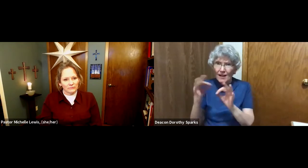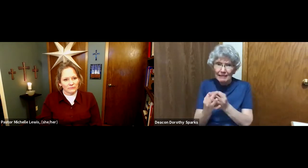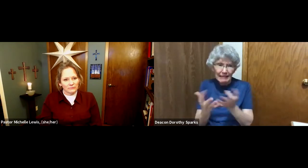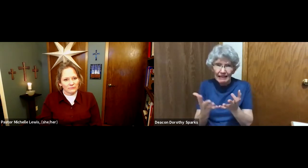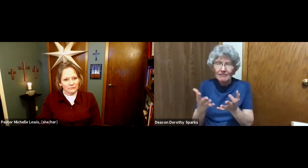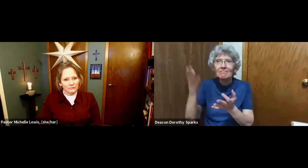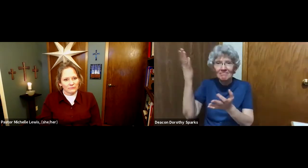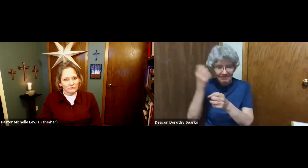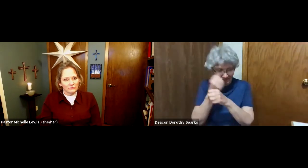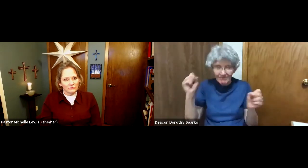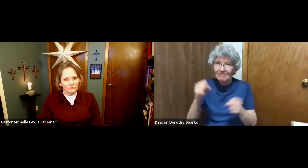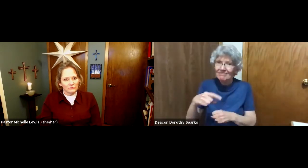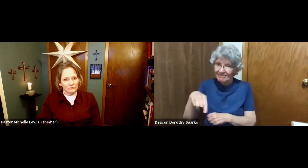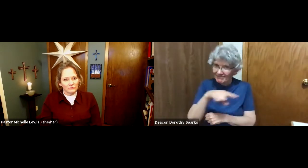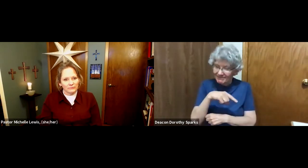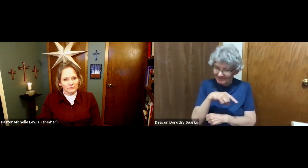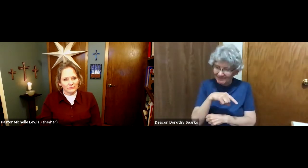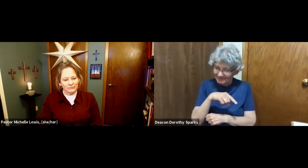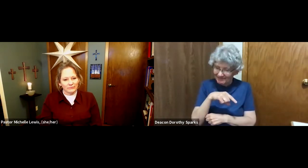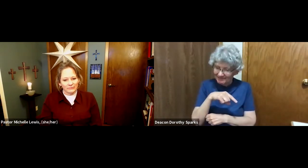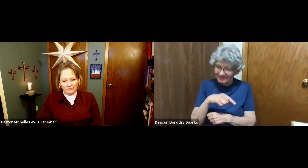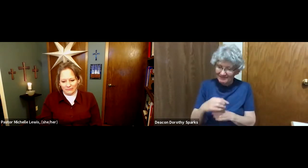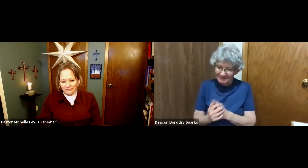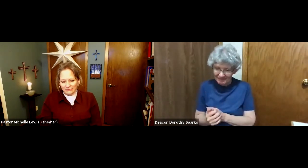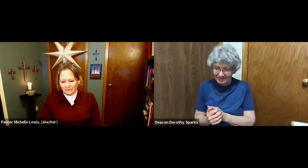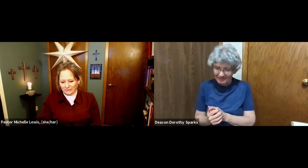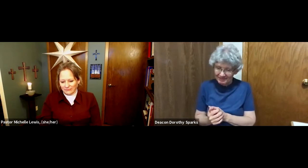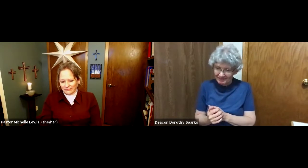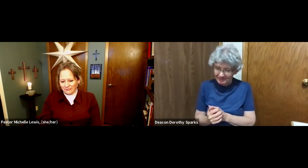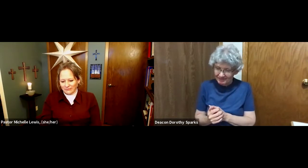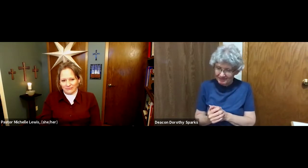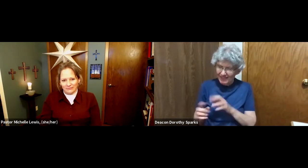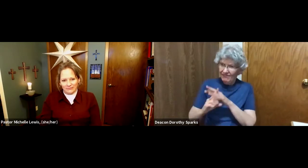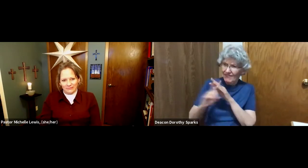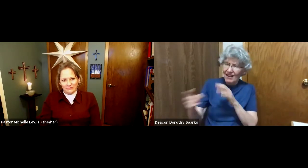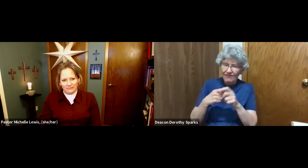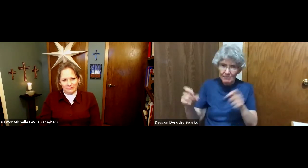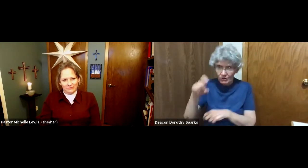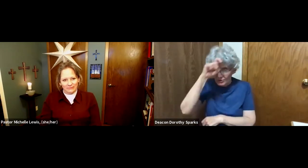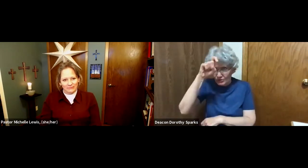In the flood, you delivered Noah and his family.